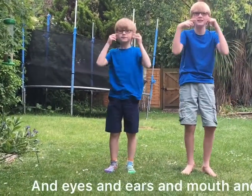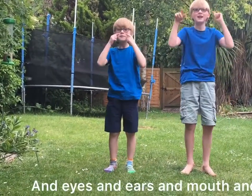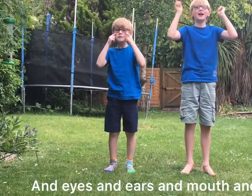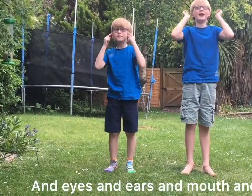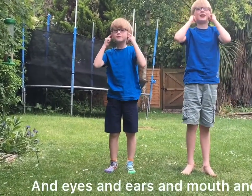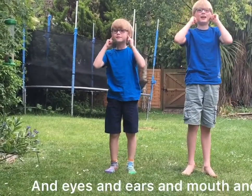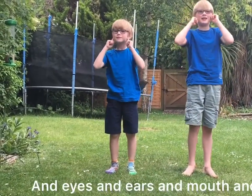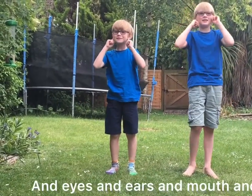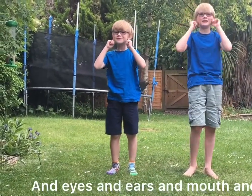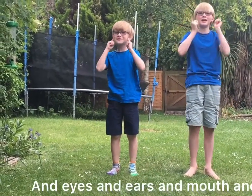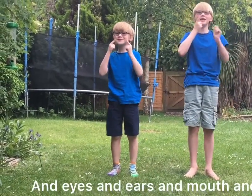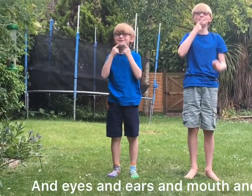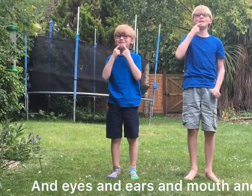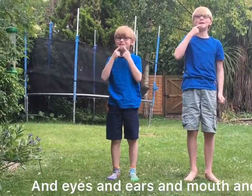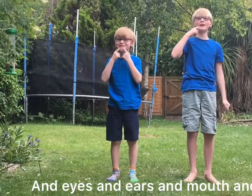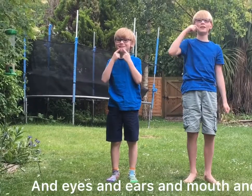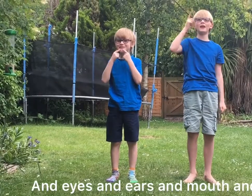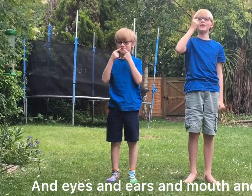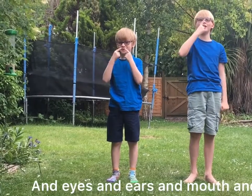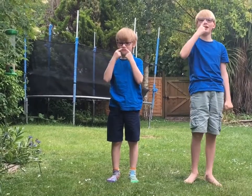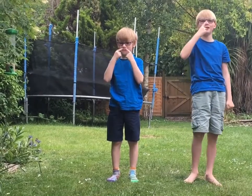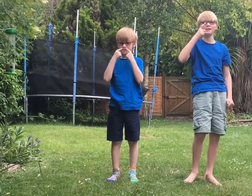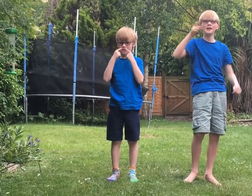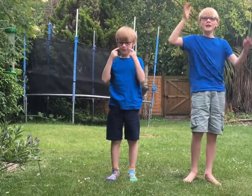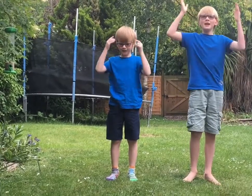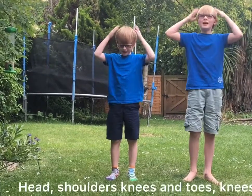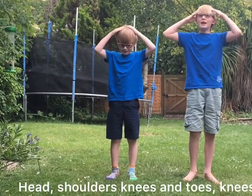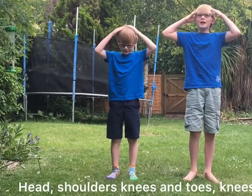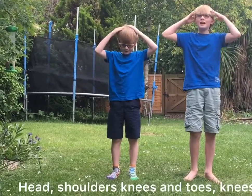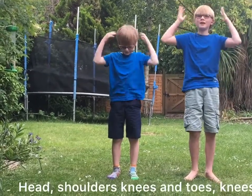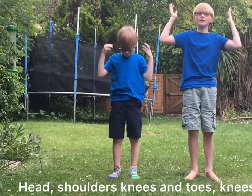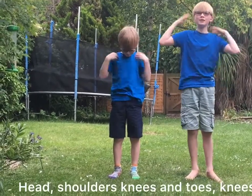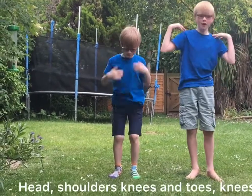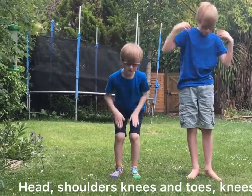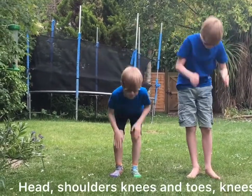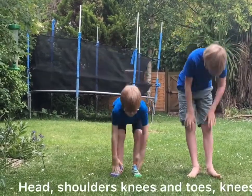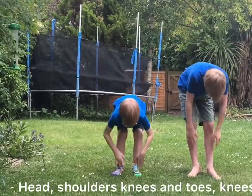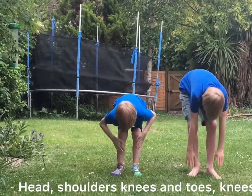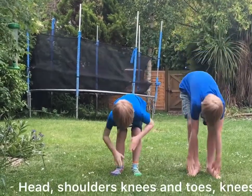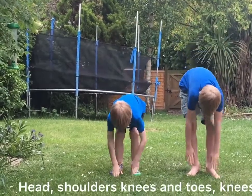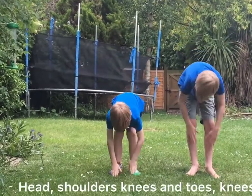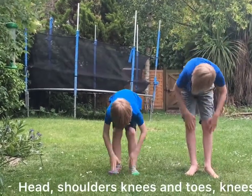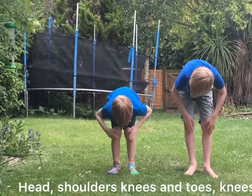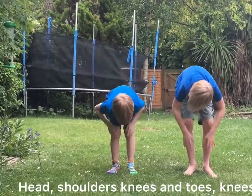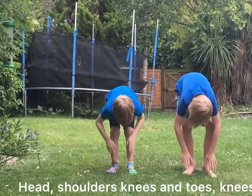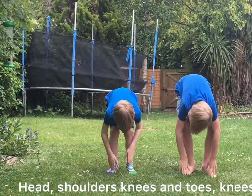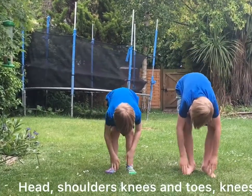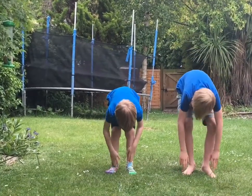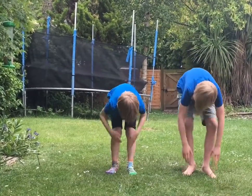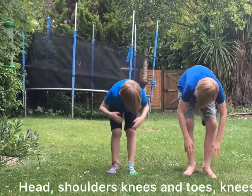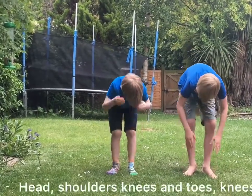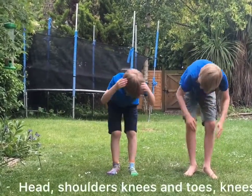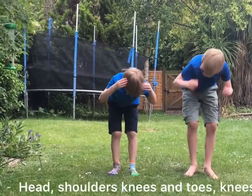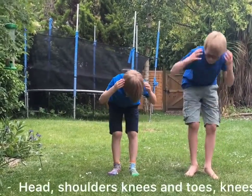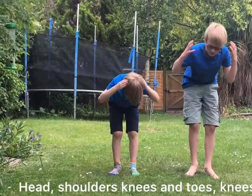and ears and mouth and nose. Head, shoulders, head, shoulders, head,